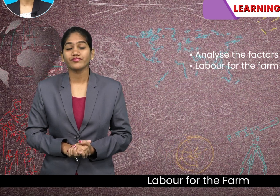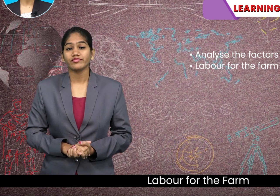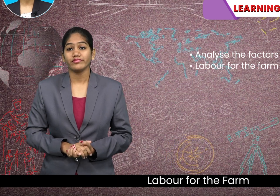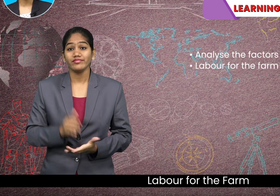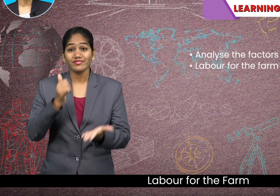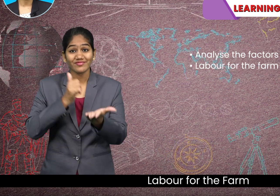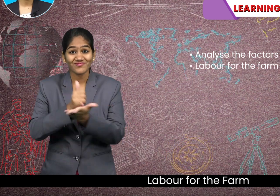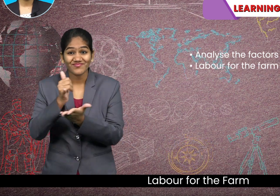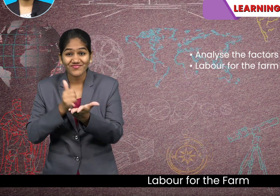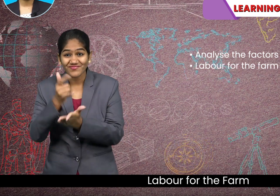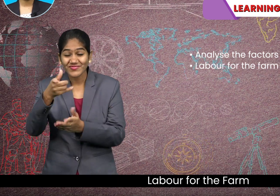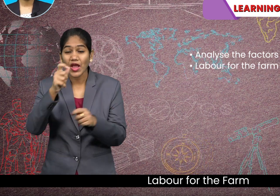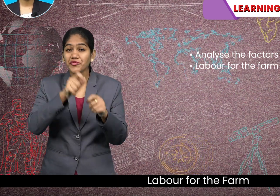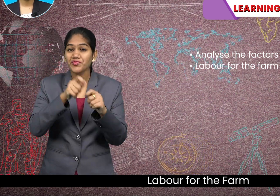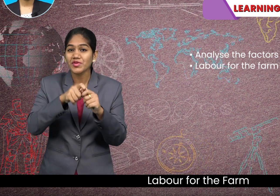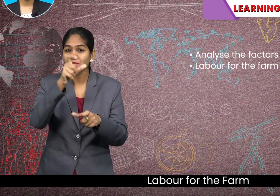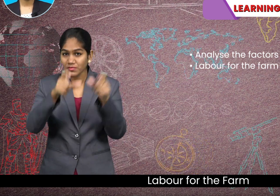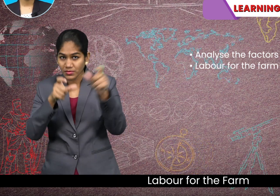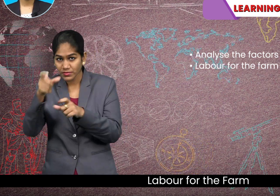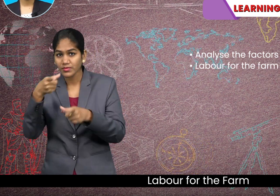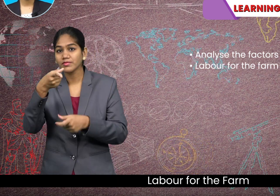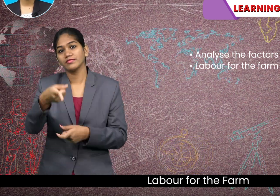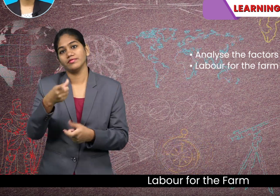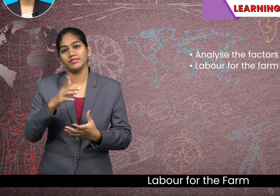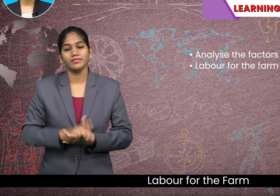Labor for the farm.